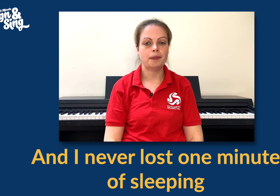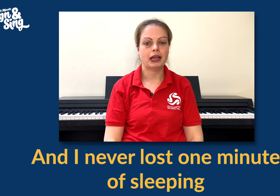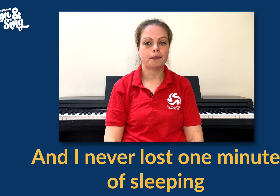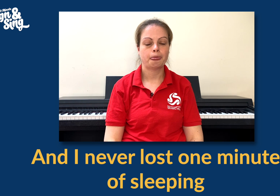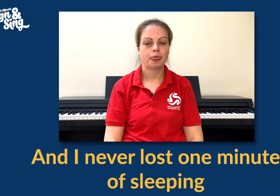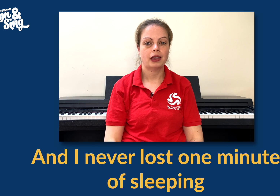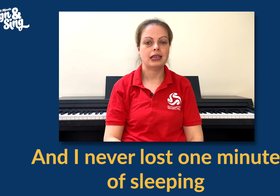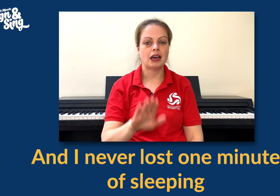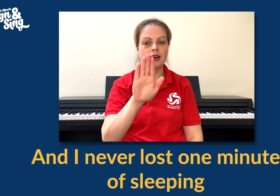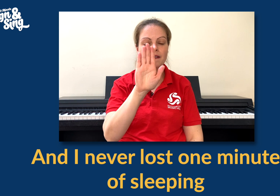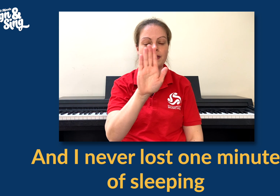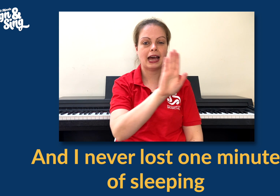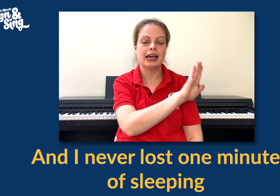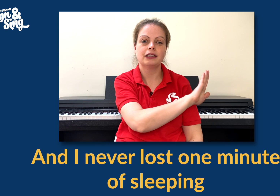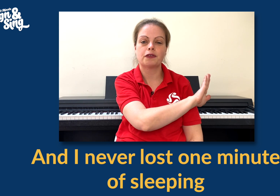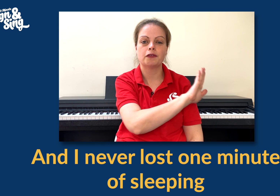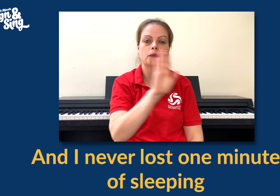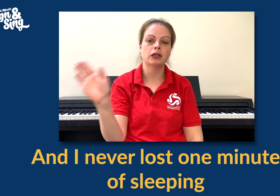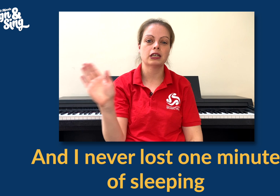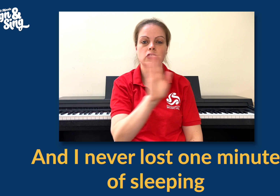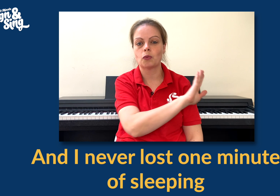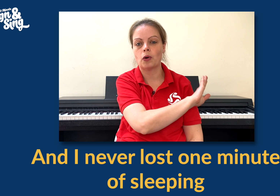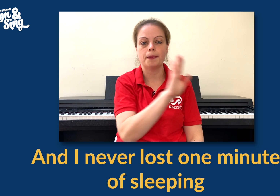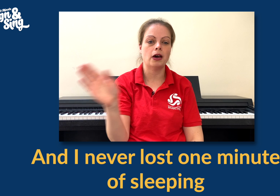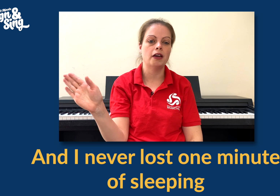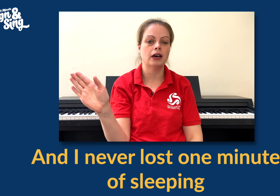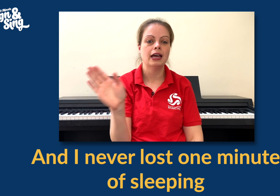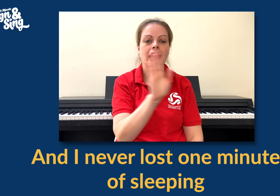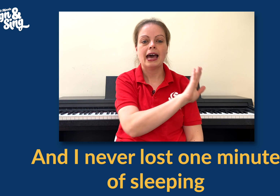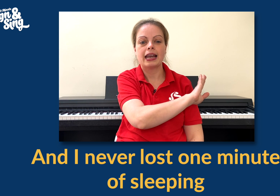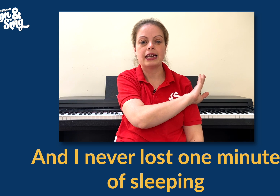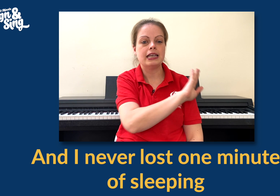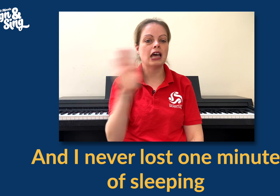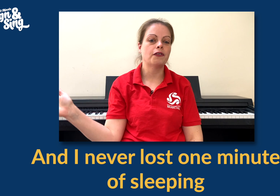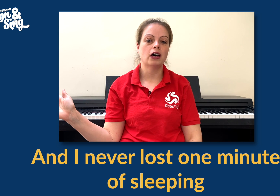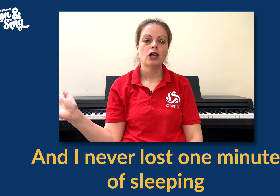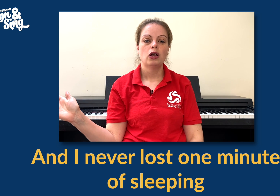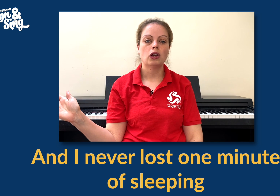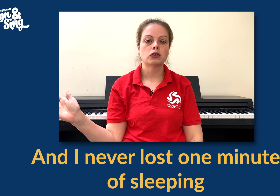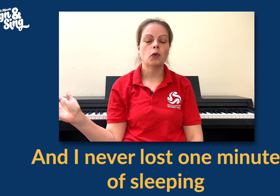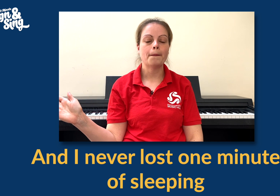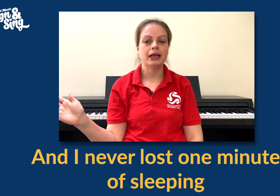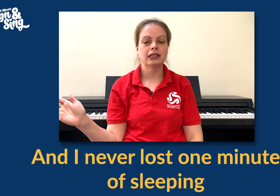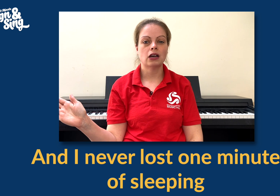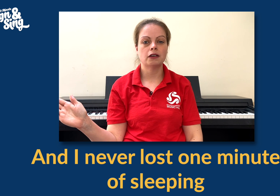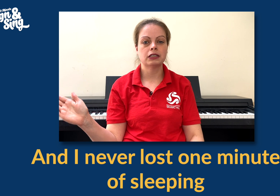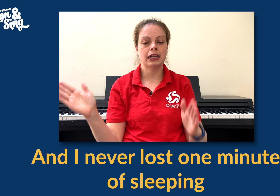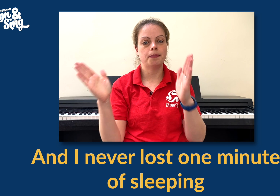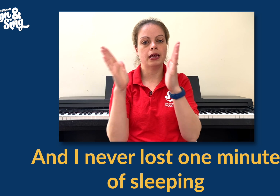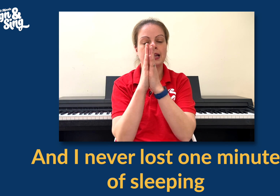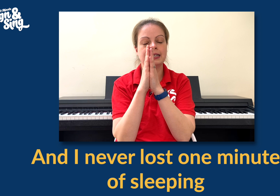with sleeping. Never, flat hand in front of your body, you're going to swipe it over. And I never lost 1 minute